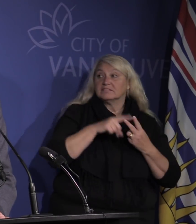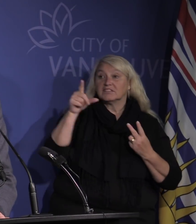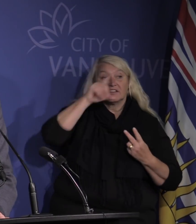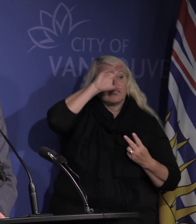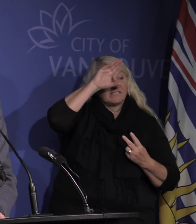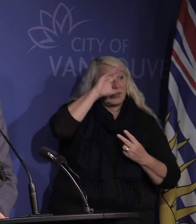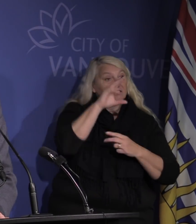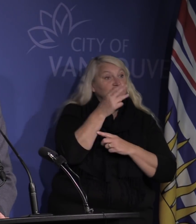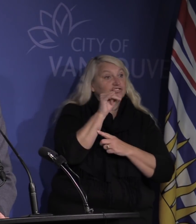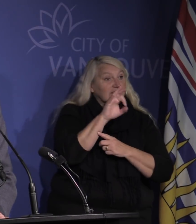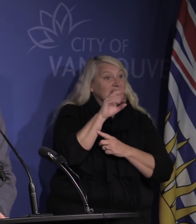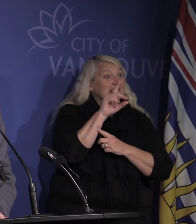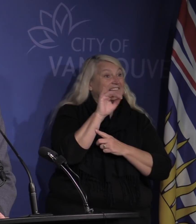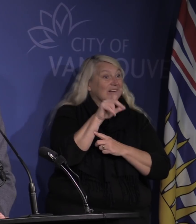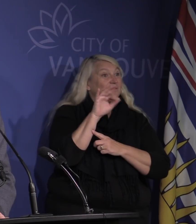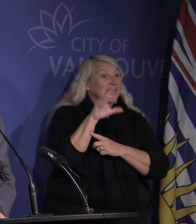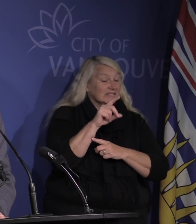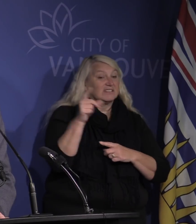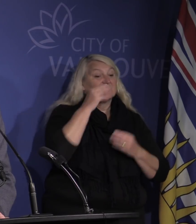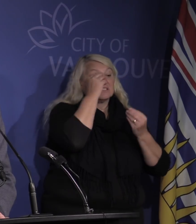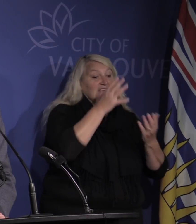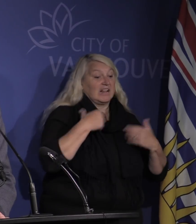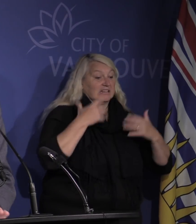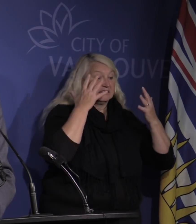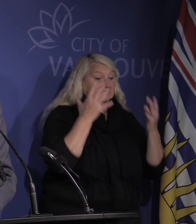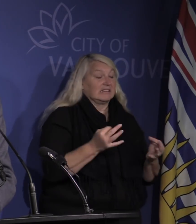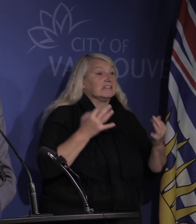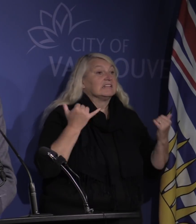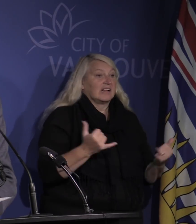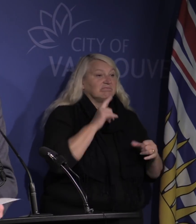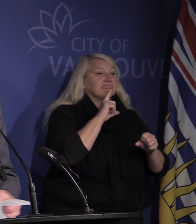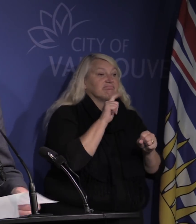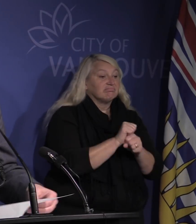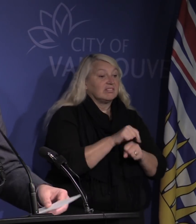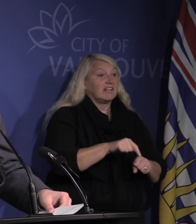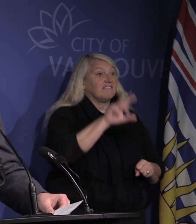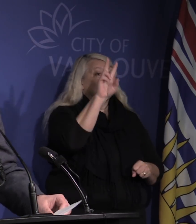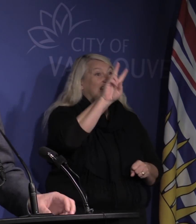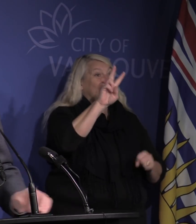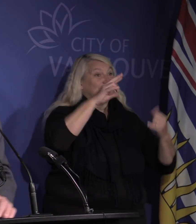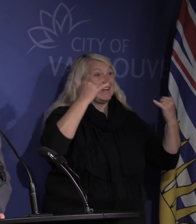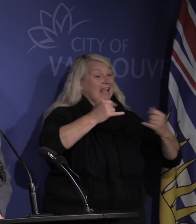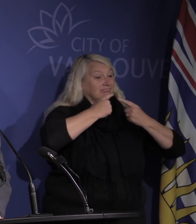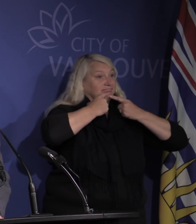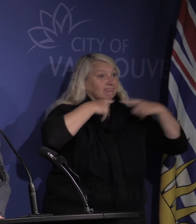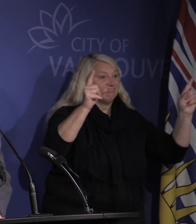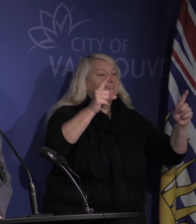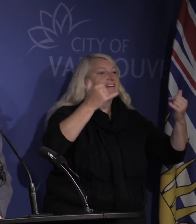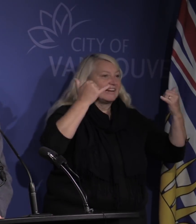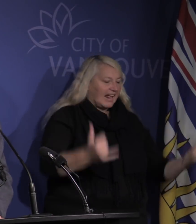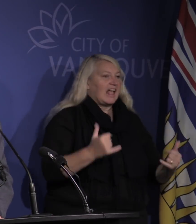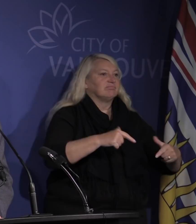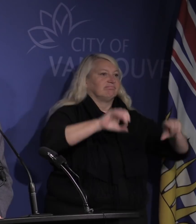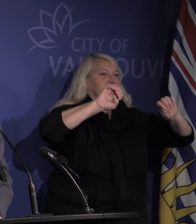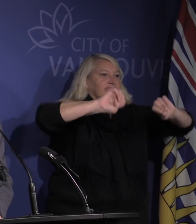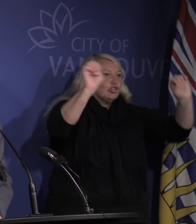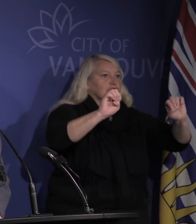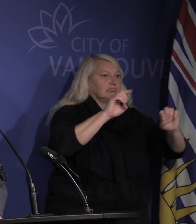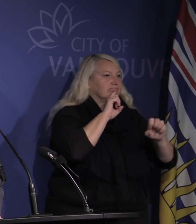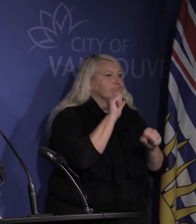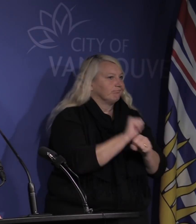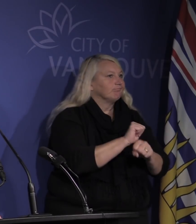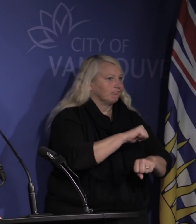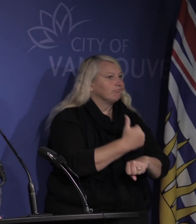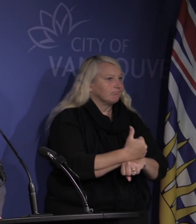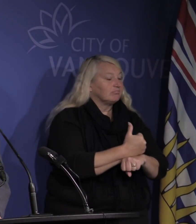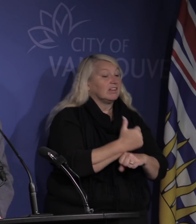I have decided we need to declare a state of emergency in Vancouver. As such, I have called a virtual